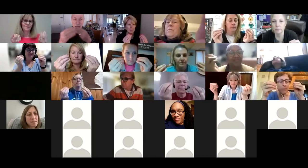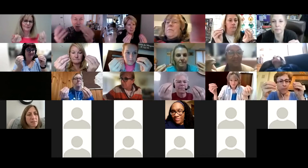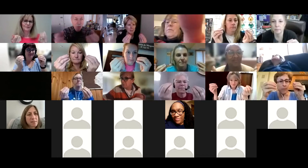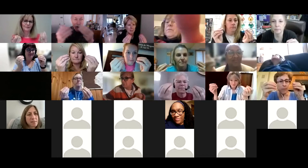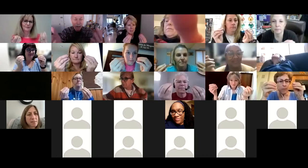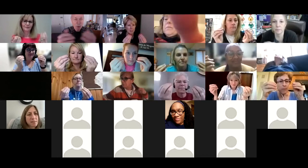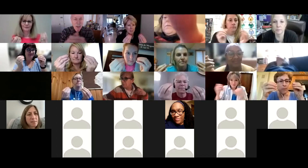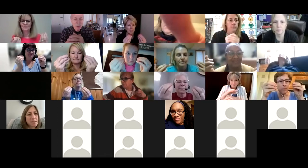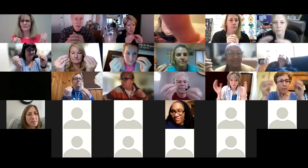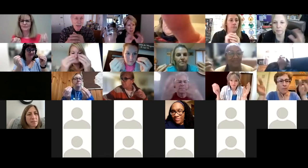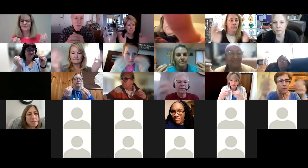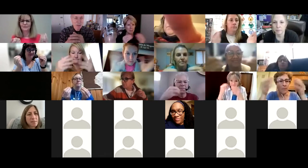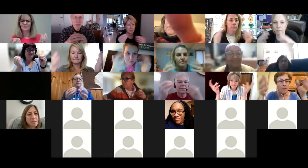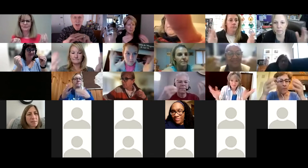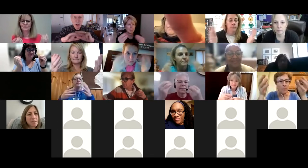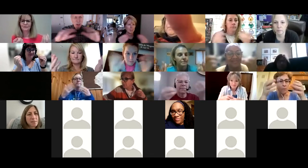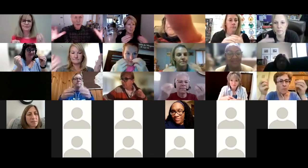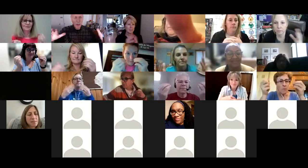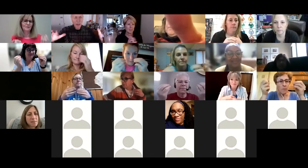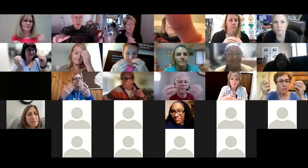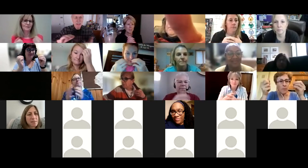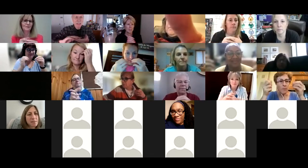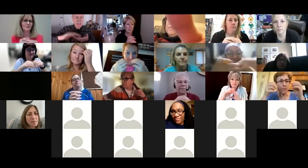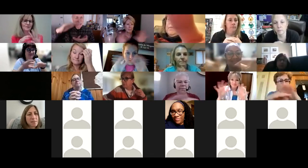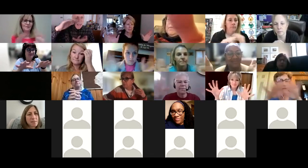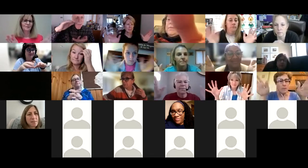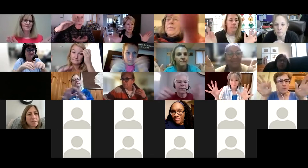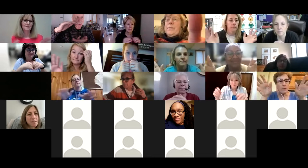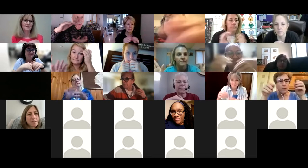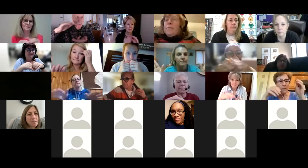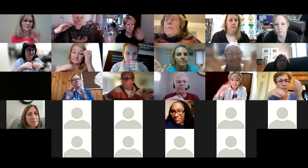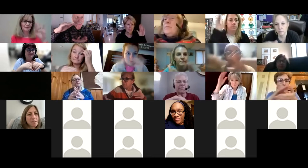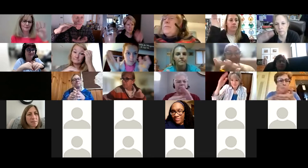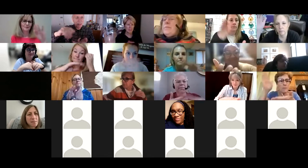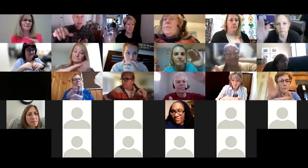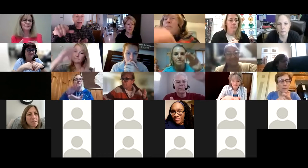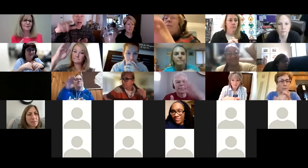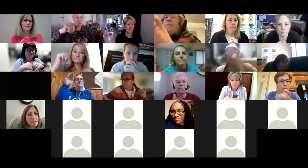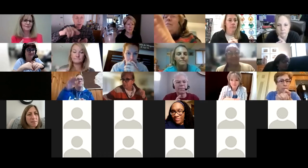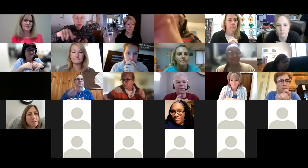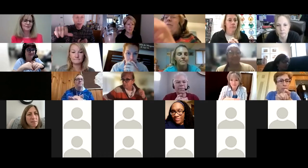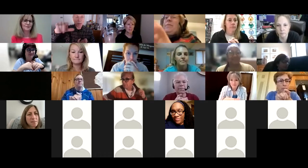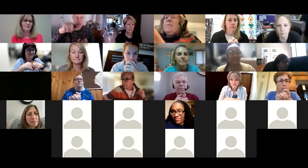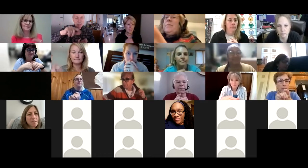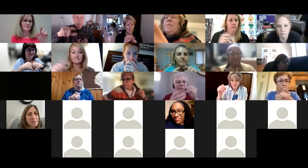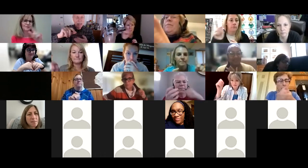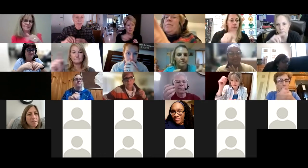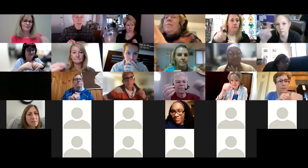I'm walking around the class. All you're working on is neat capitals. I'll circle your messiest capital.